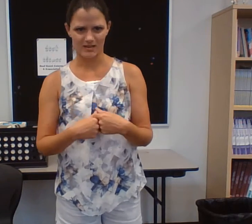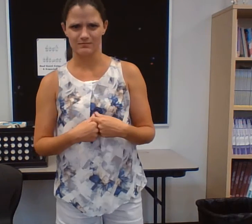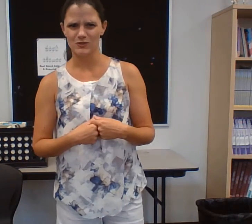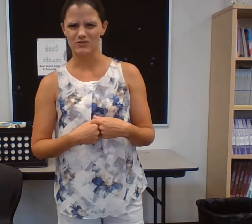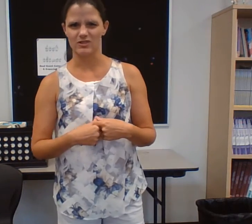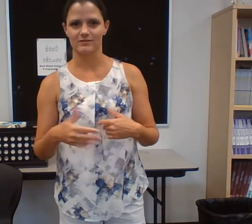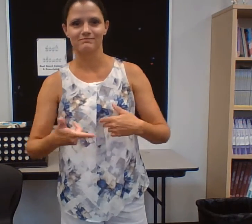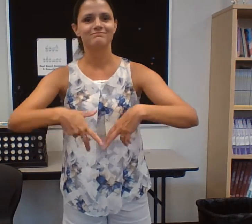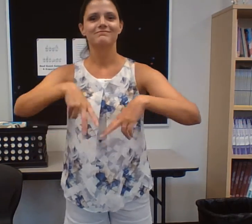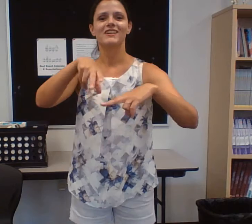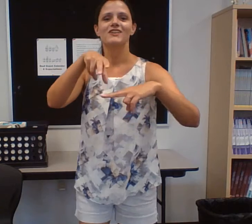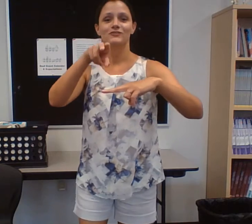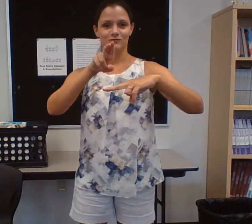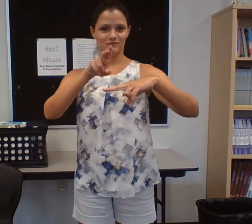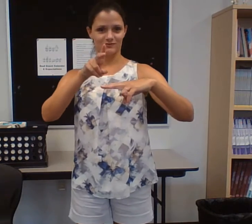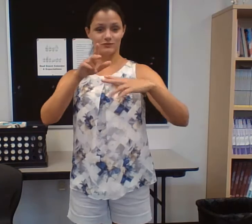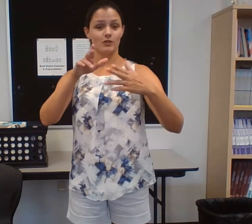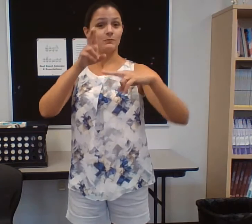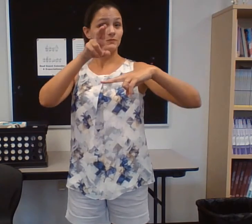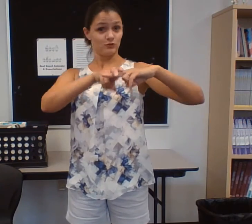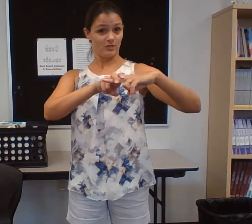Yeah, you understand. So,